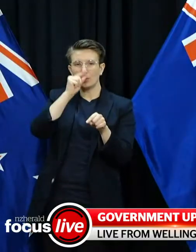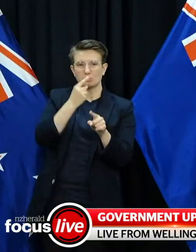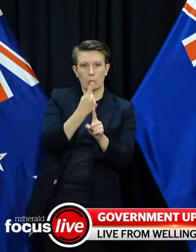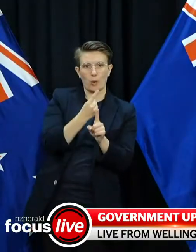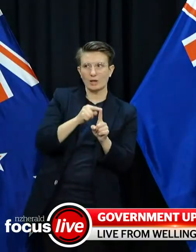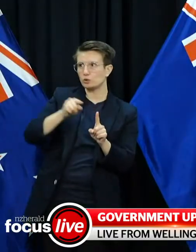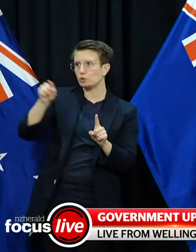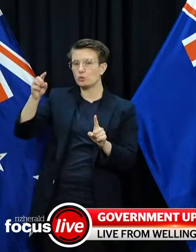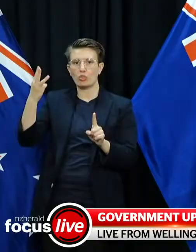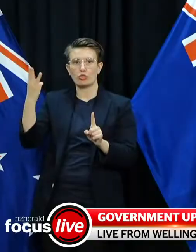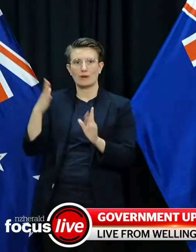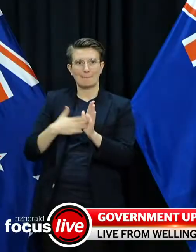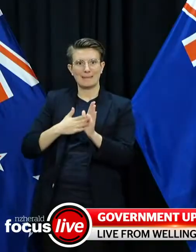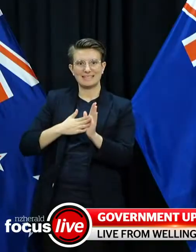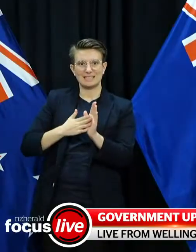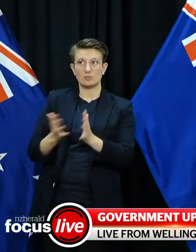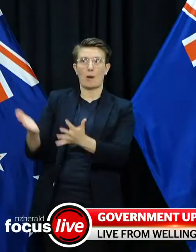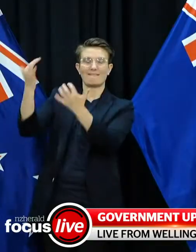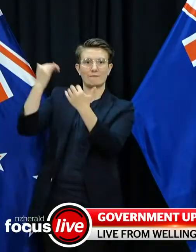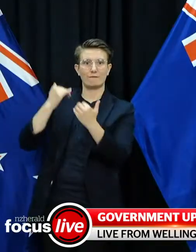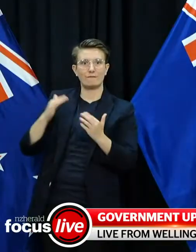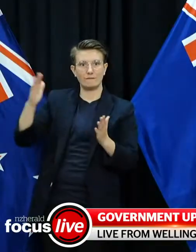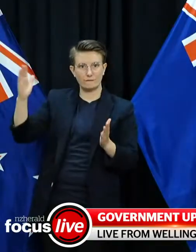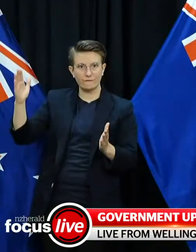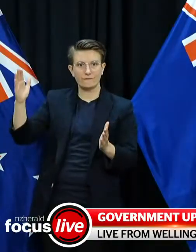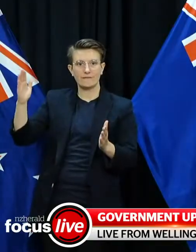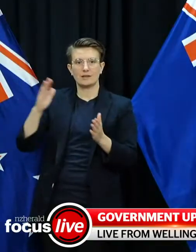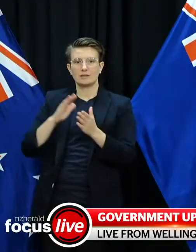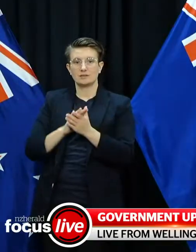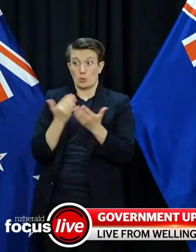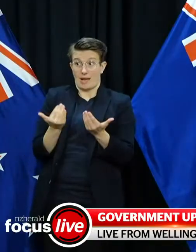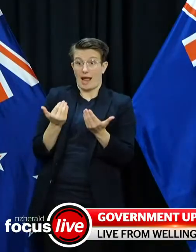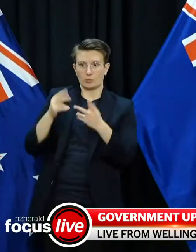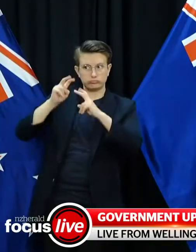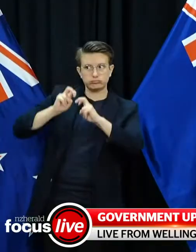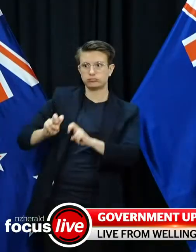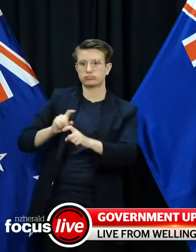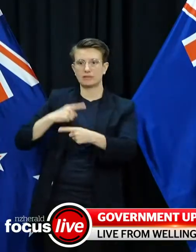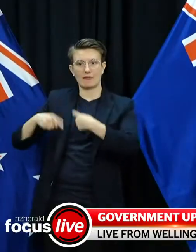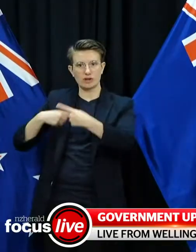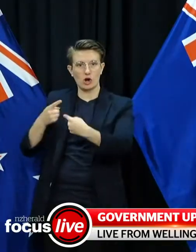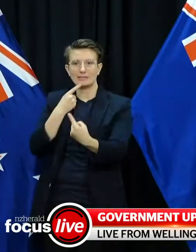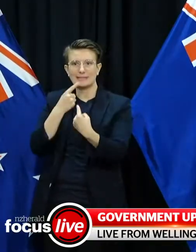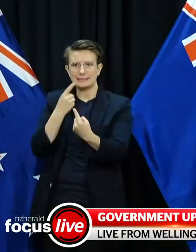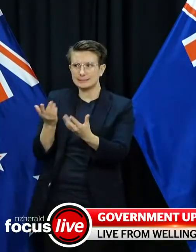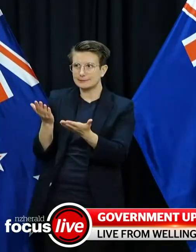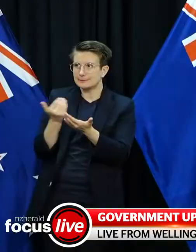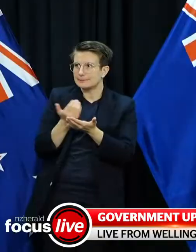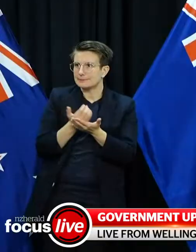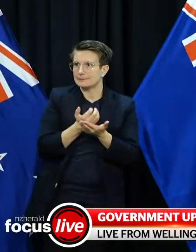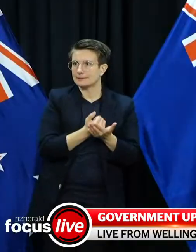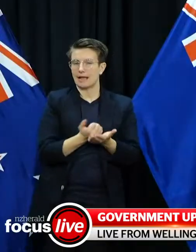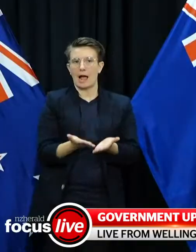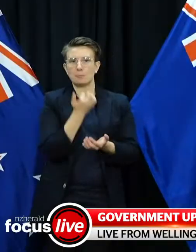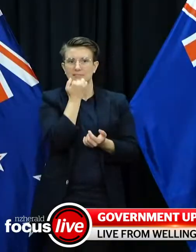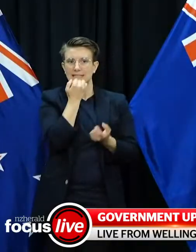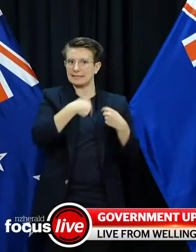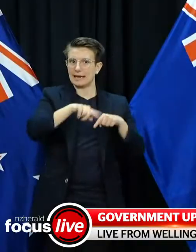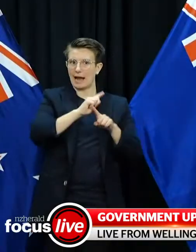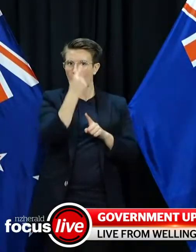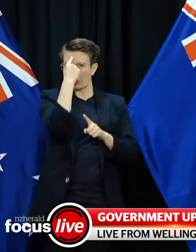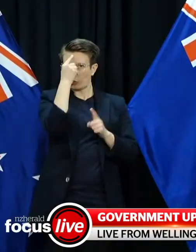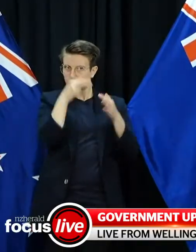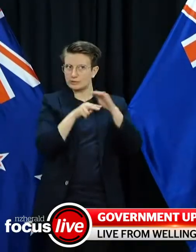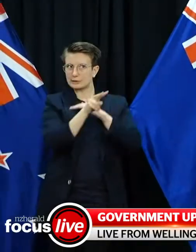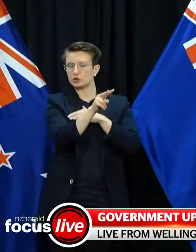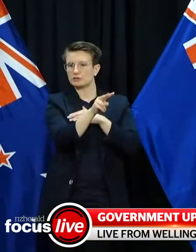time progresses, as we're right now as we speak, we're collecting more and more data, we're updating our forecasts, and then the uncertainty of that model